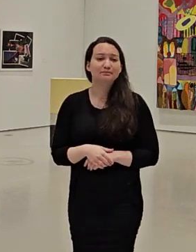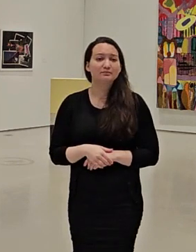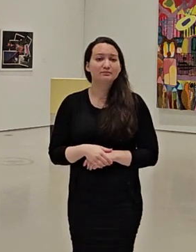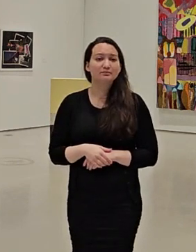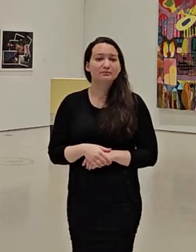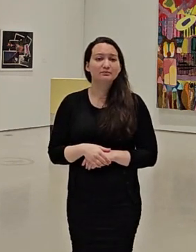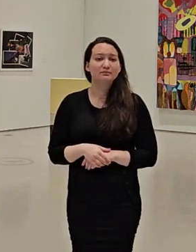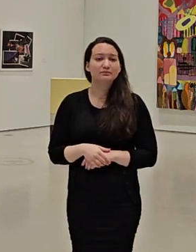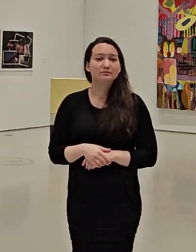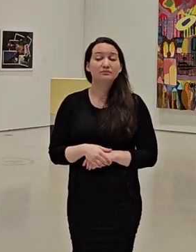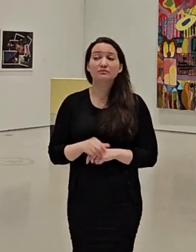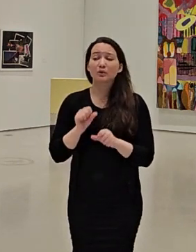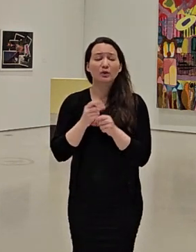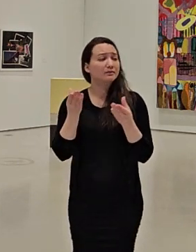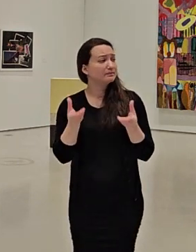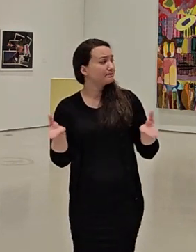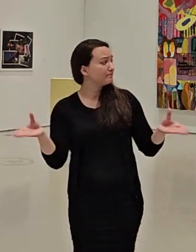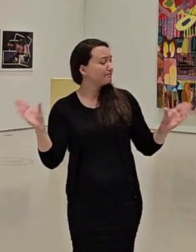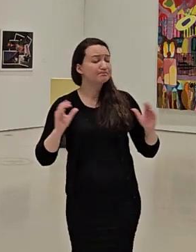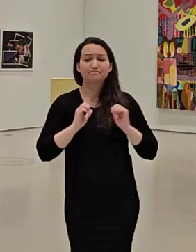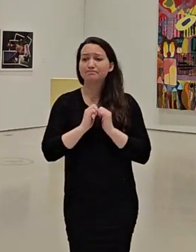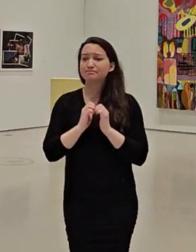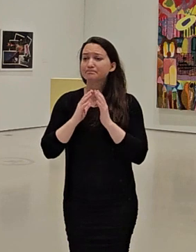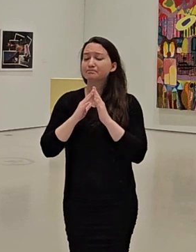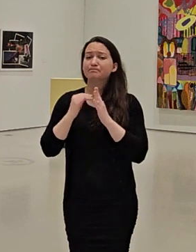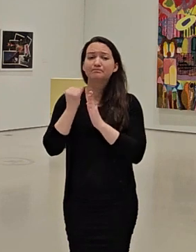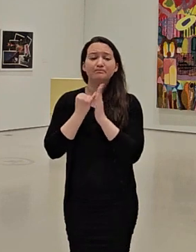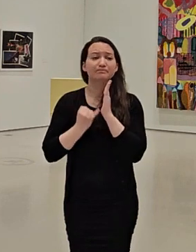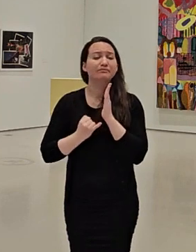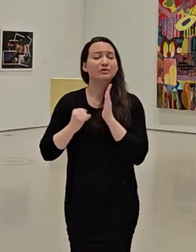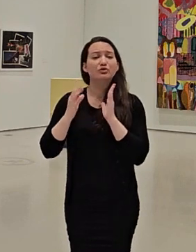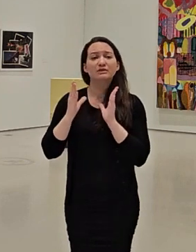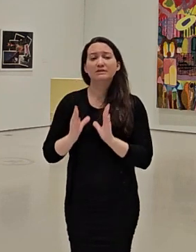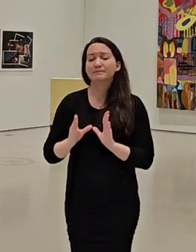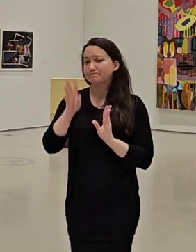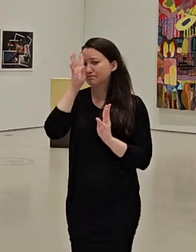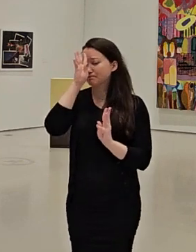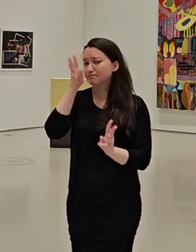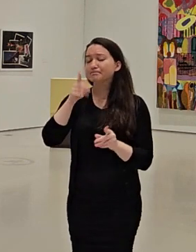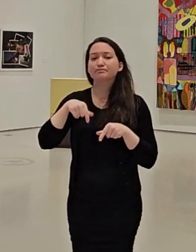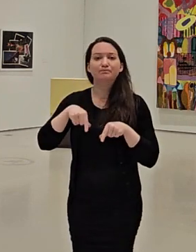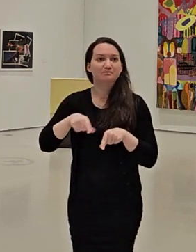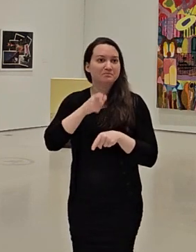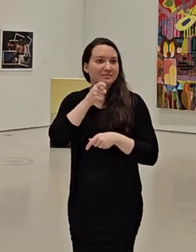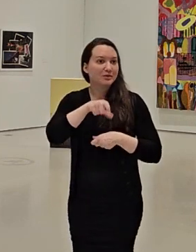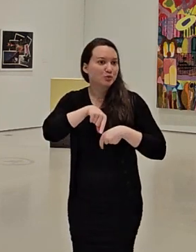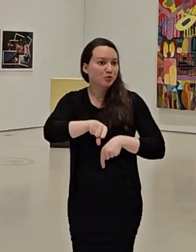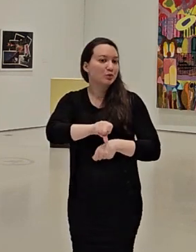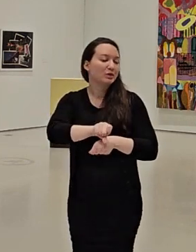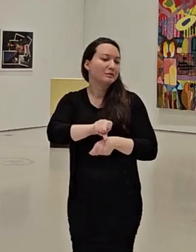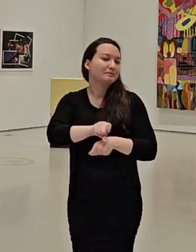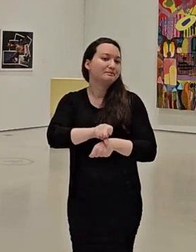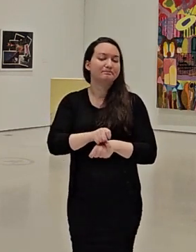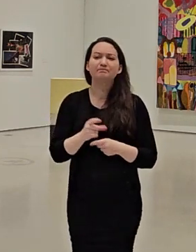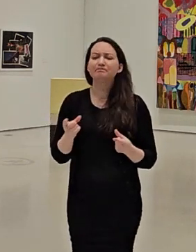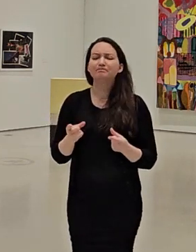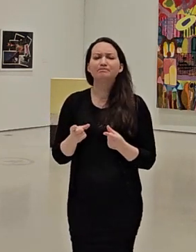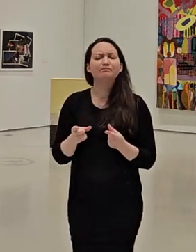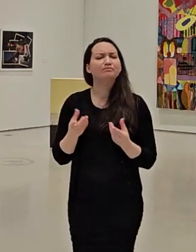The work on display was created by artists working at an art museum. What creative things might you do outside